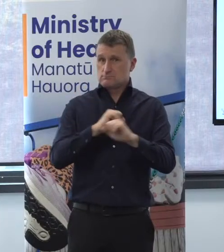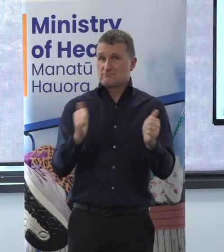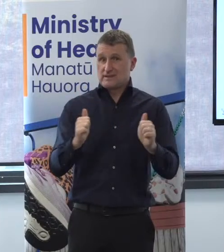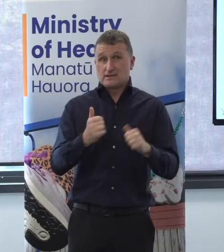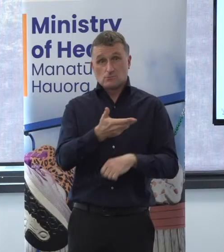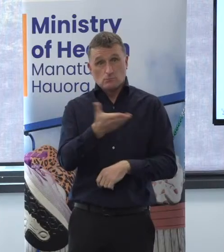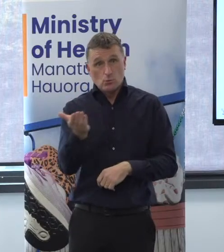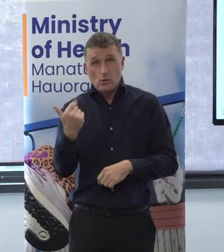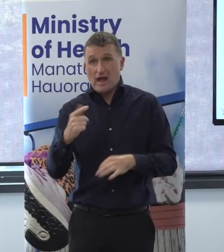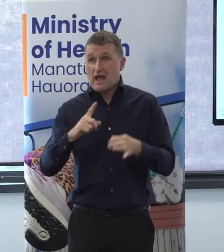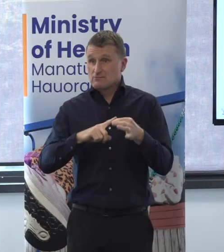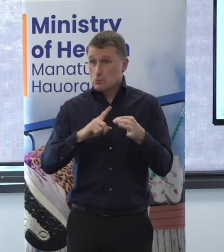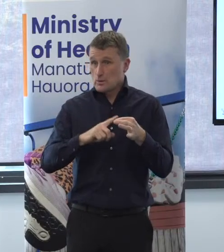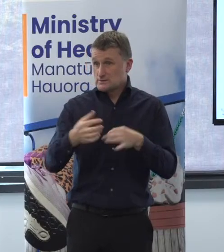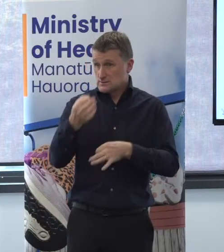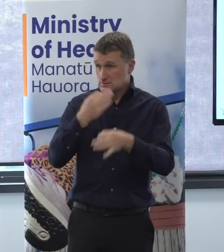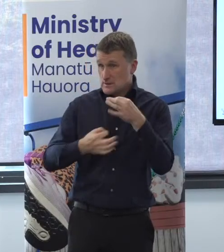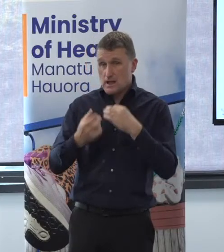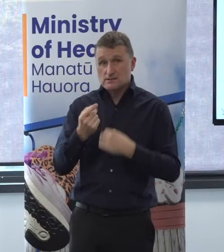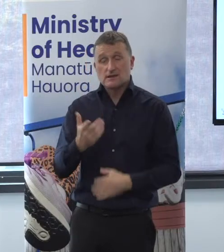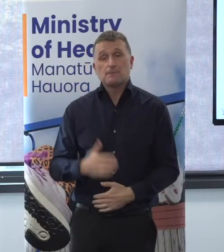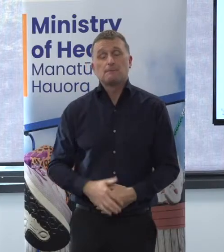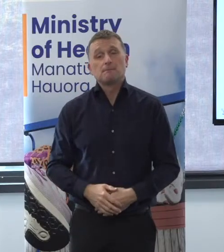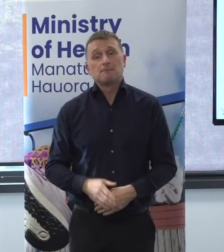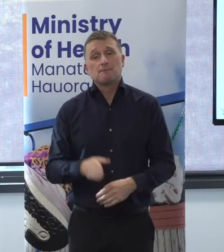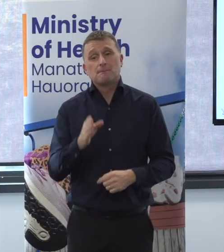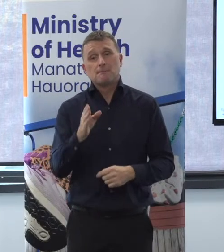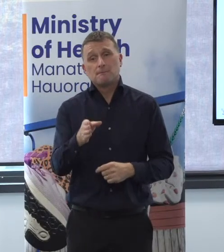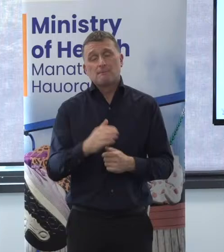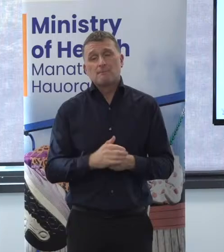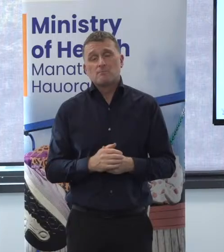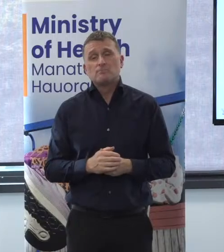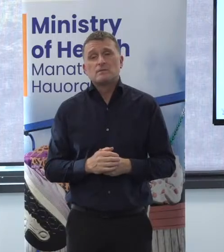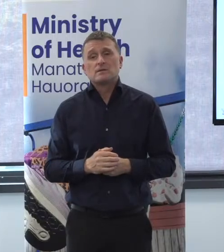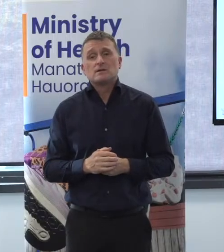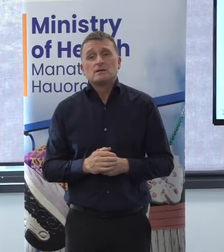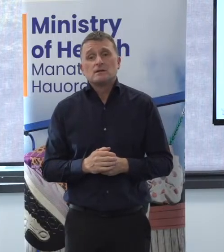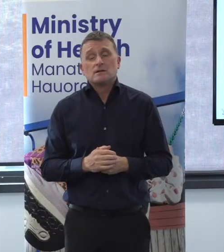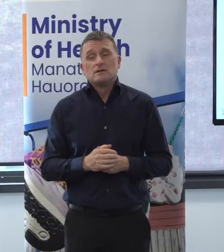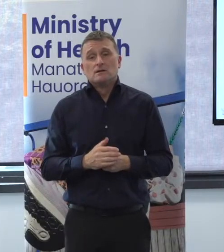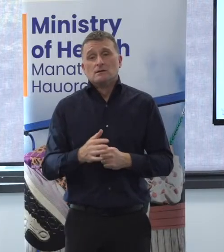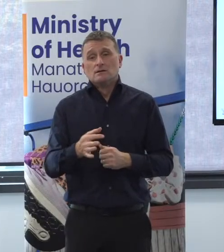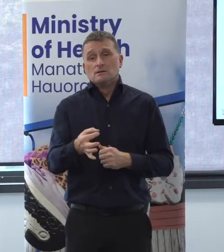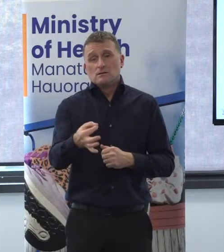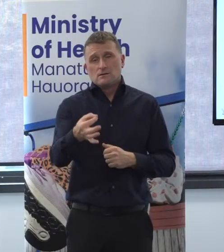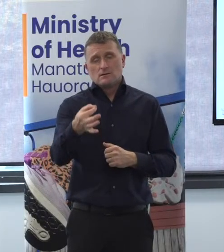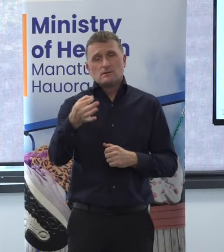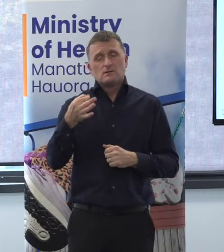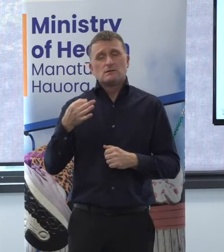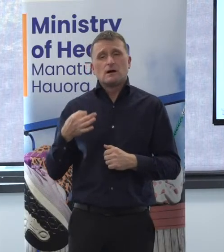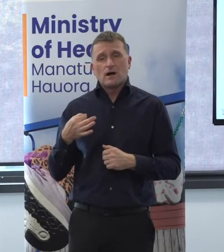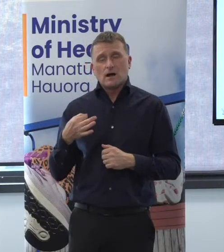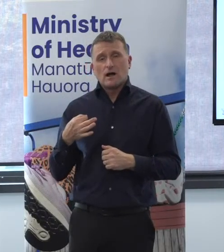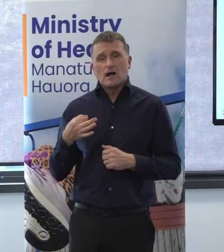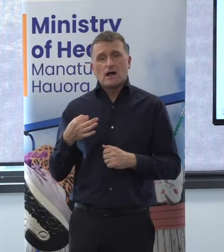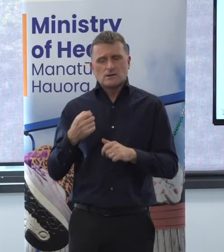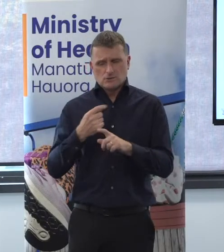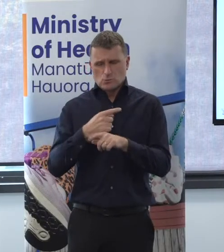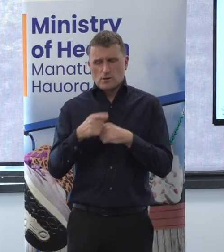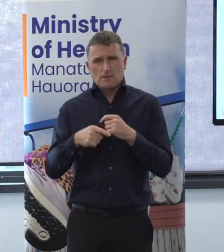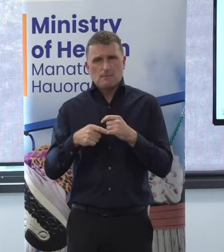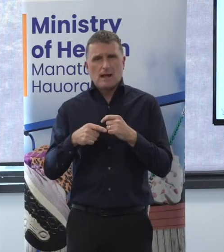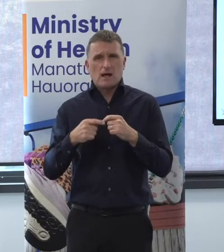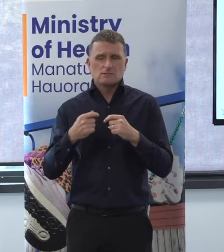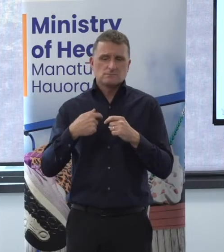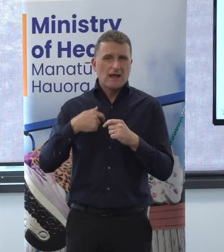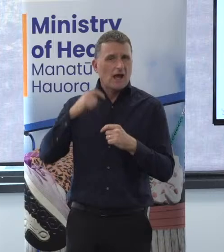about our briefing or related matters. Thank you. Could you please shed some light on with our quite high wastewater